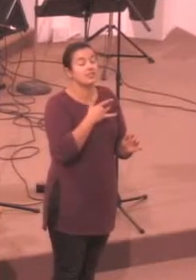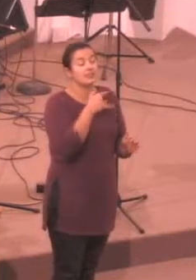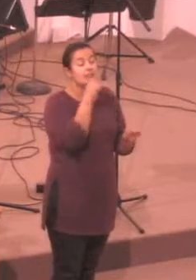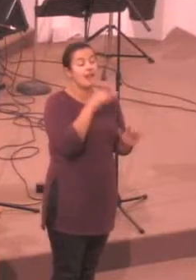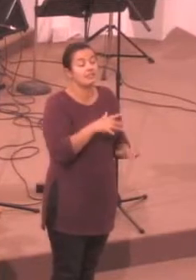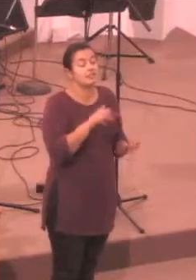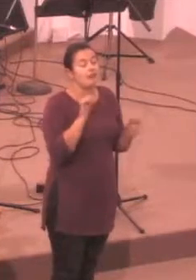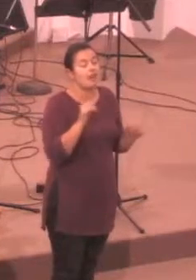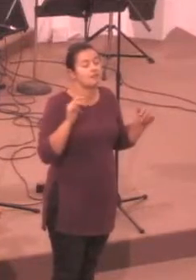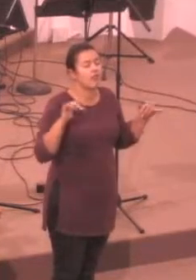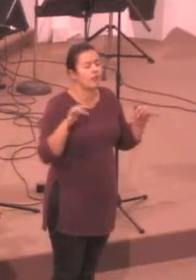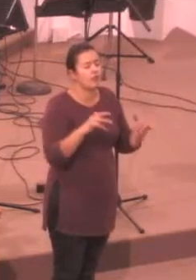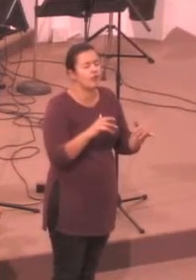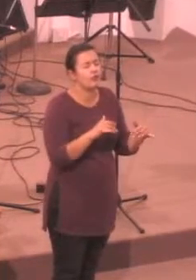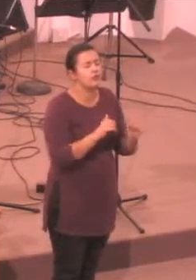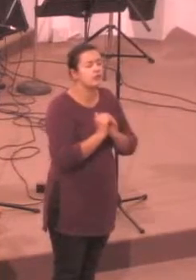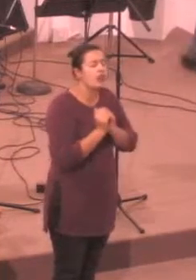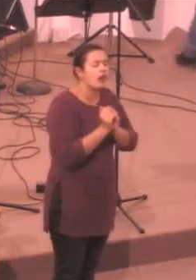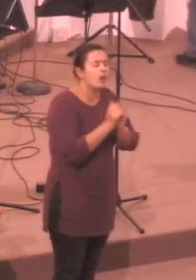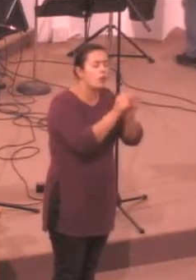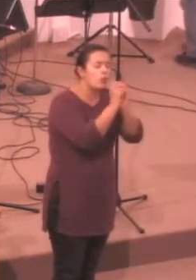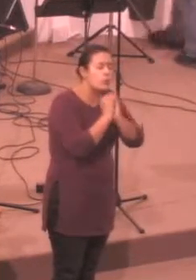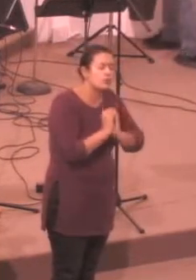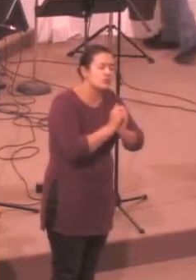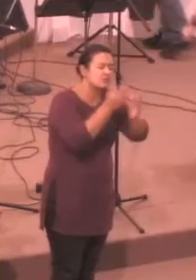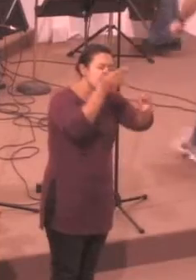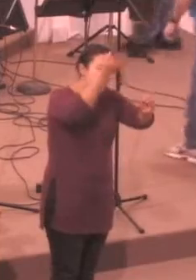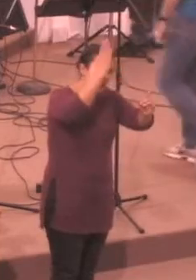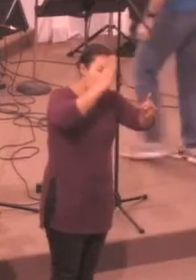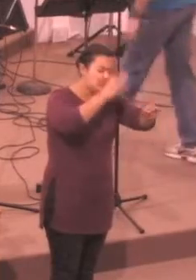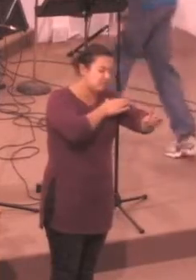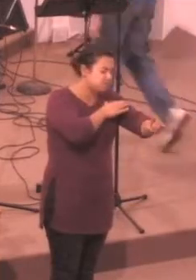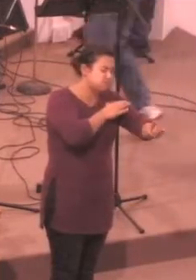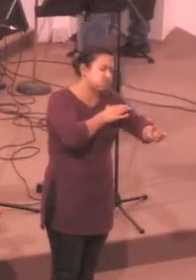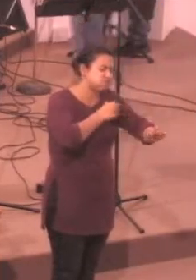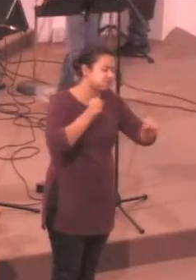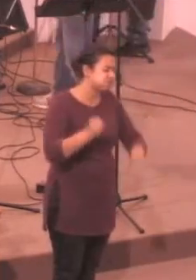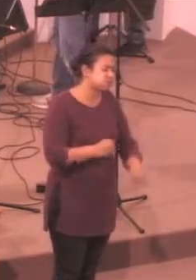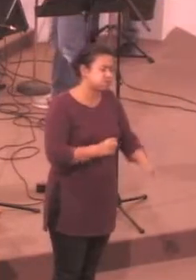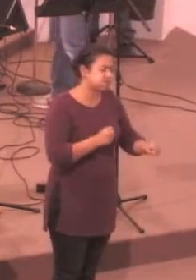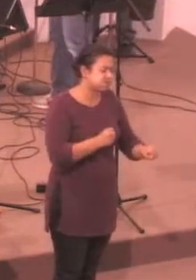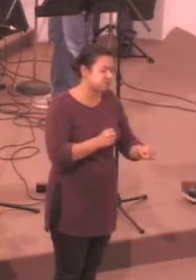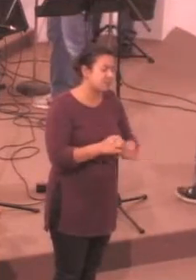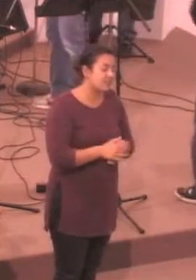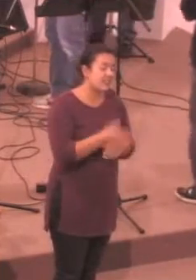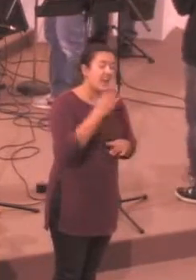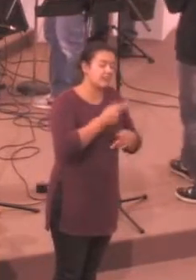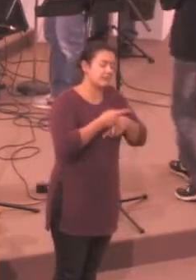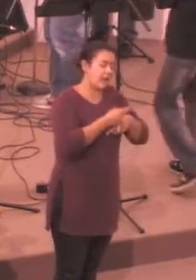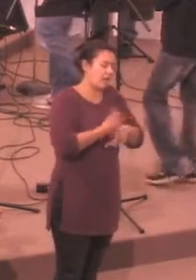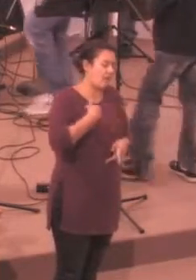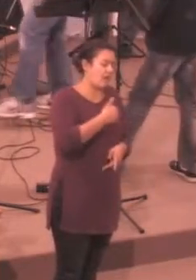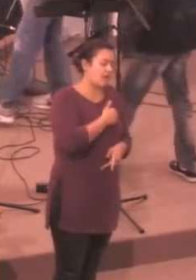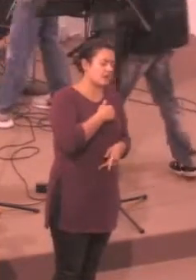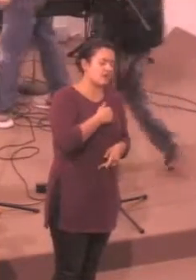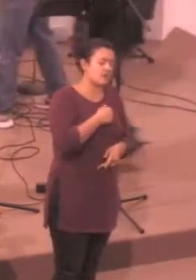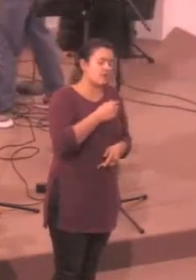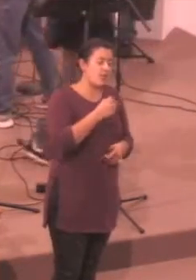get to gather and worship a mighty God. A God that takes care of us. A God that